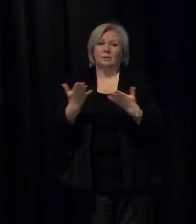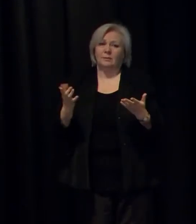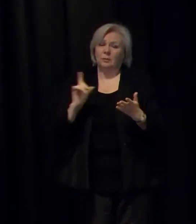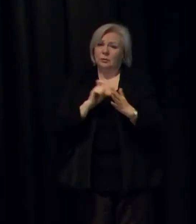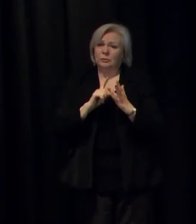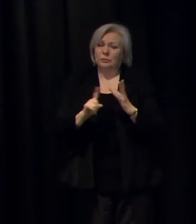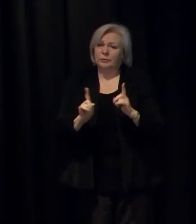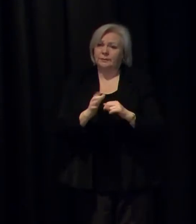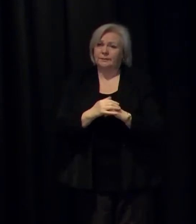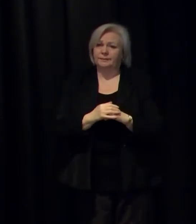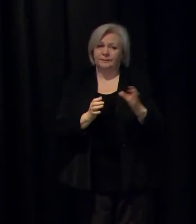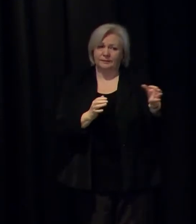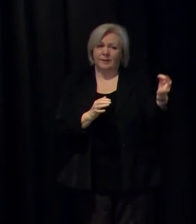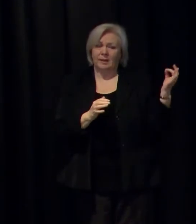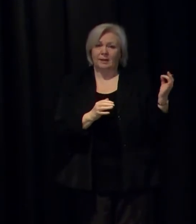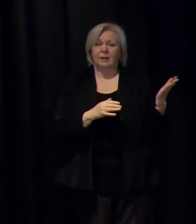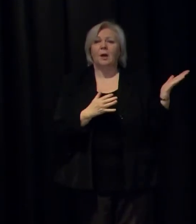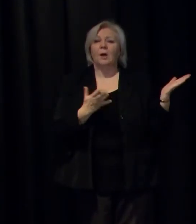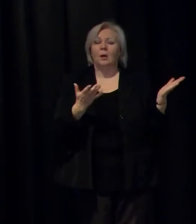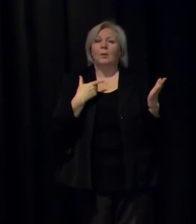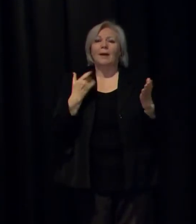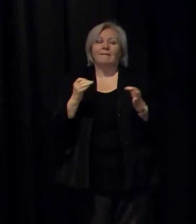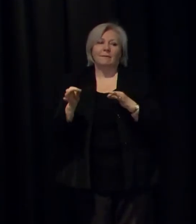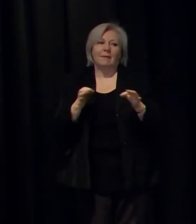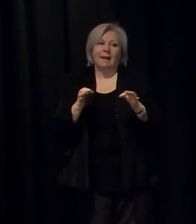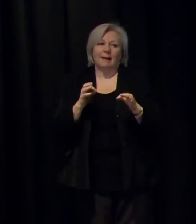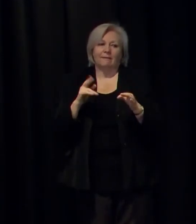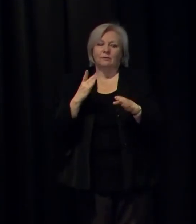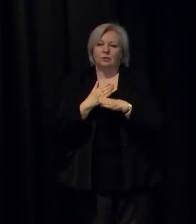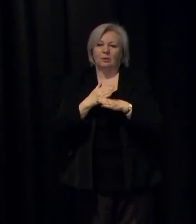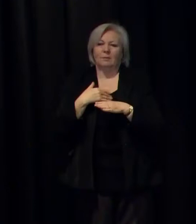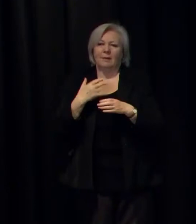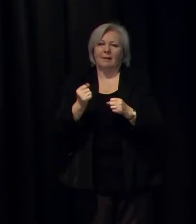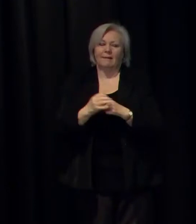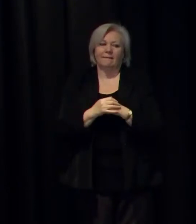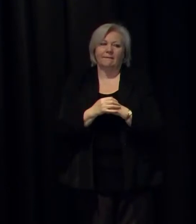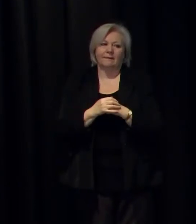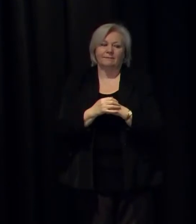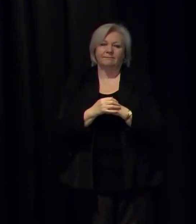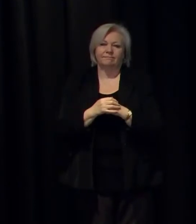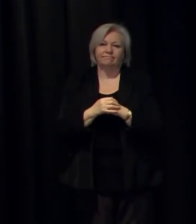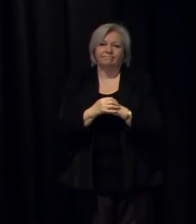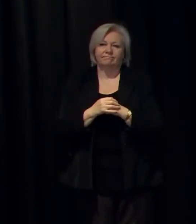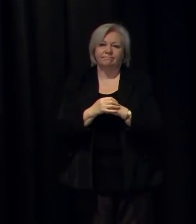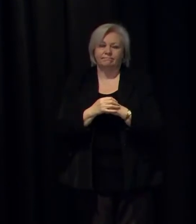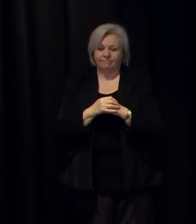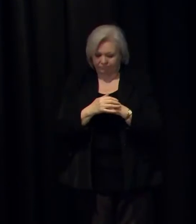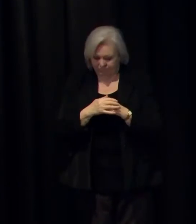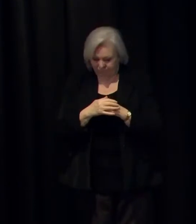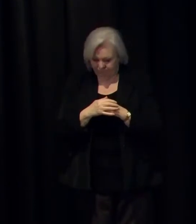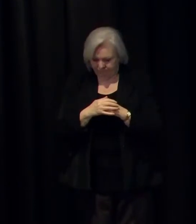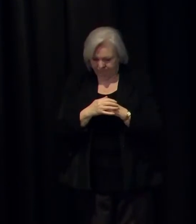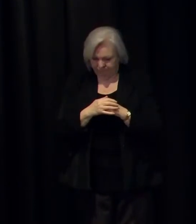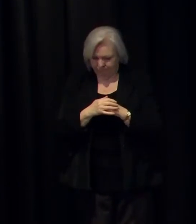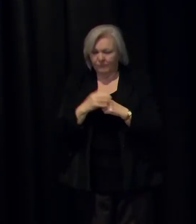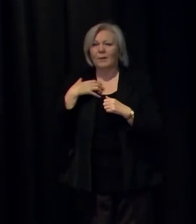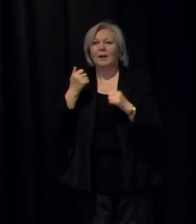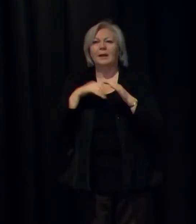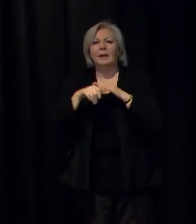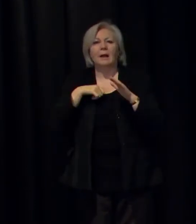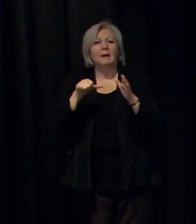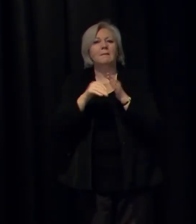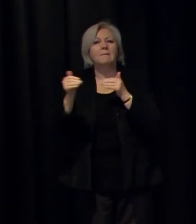announced. Well, we've got a plan for jobs. It was detailed in not one but two state budgets